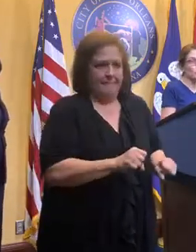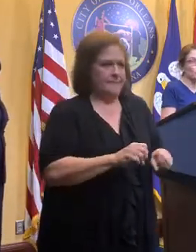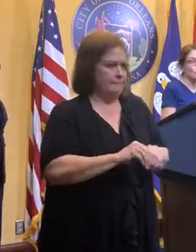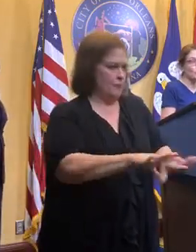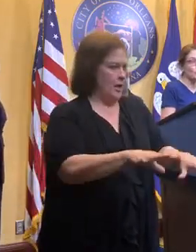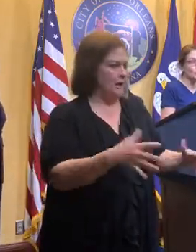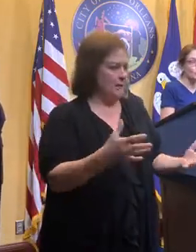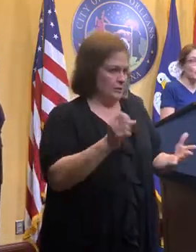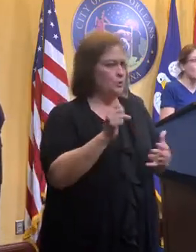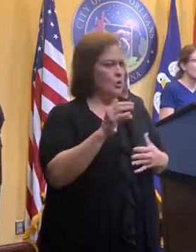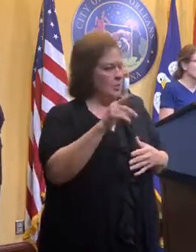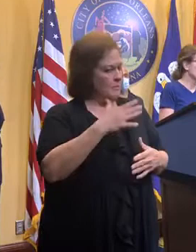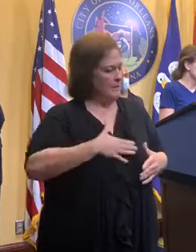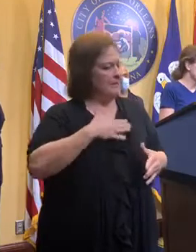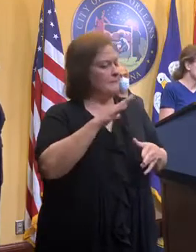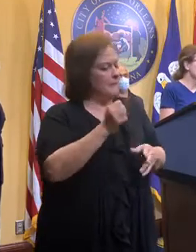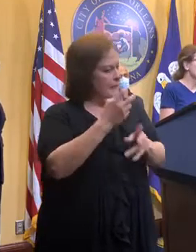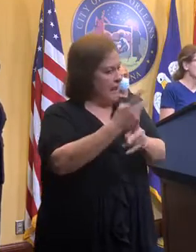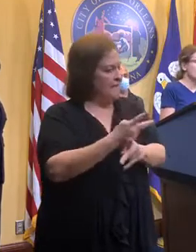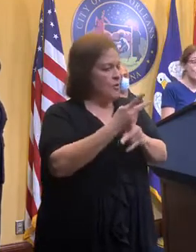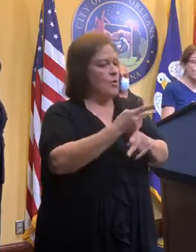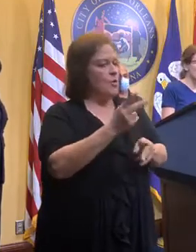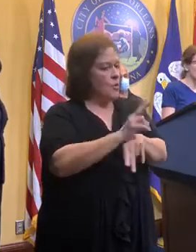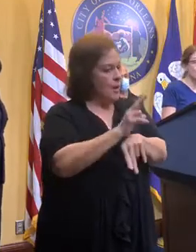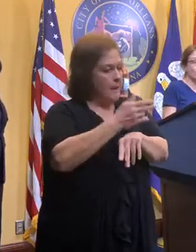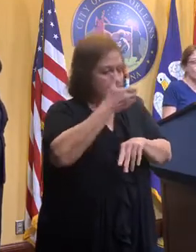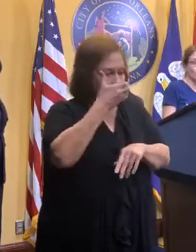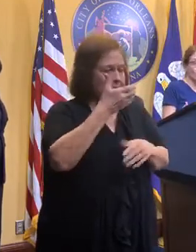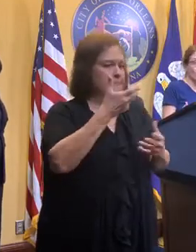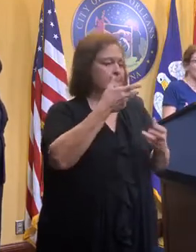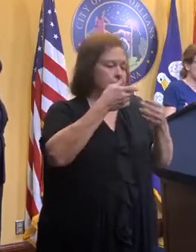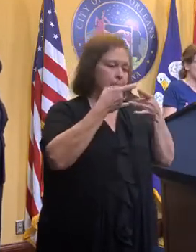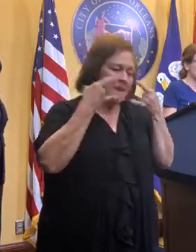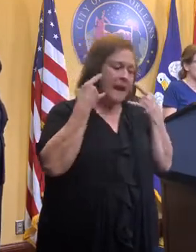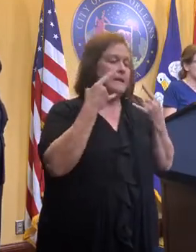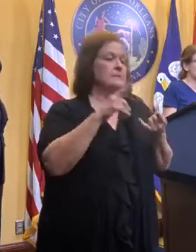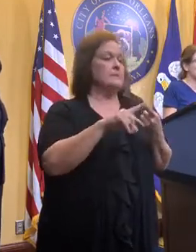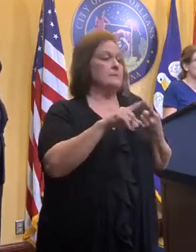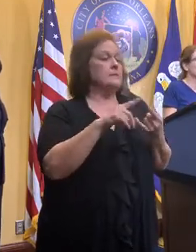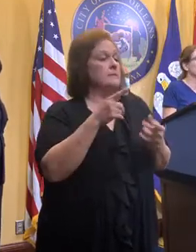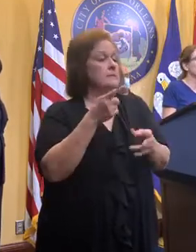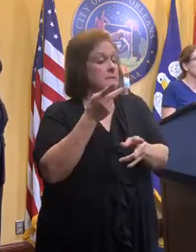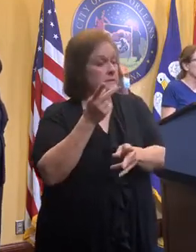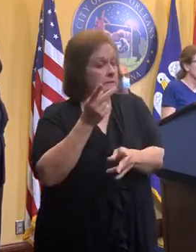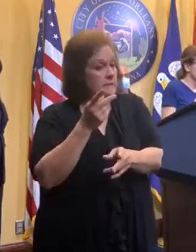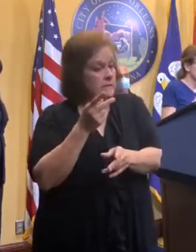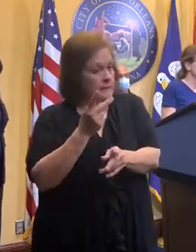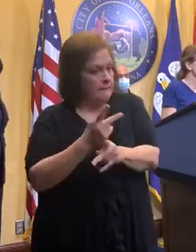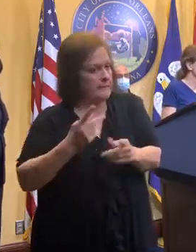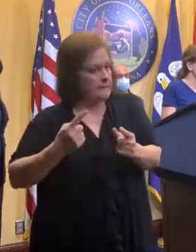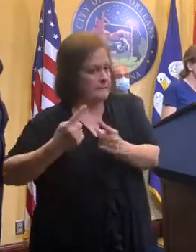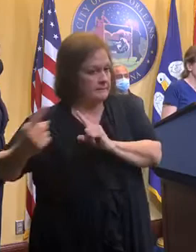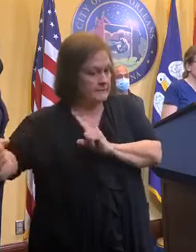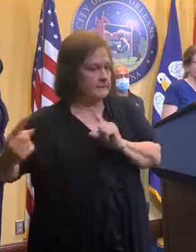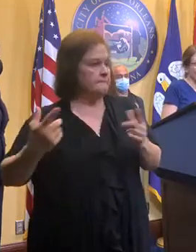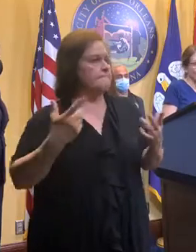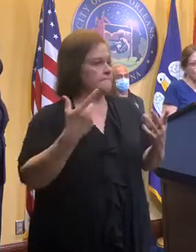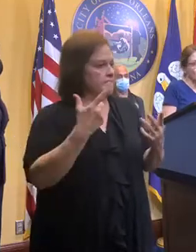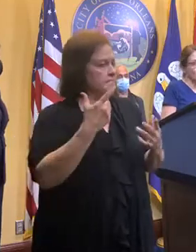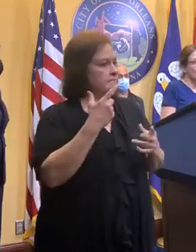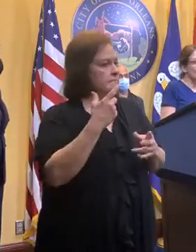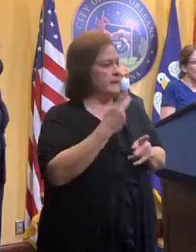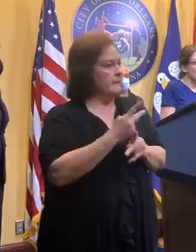that you would be normally doing, wearing a mask, keeping your distance from folks that are not in your household, practicing